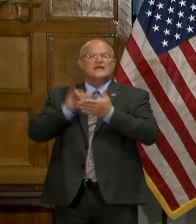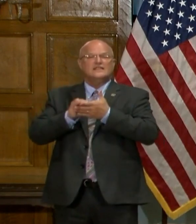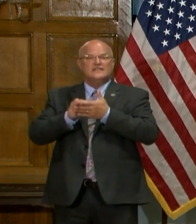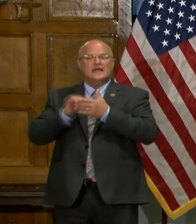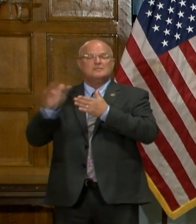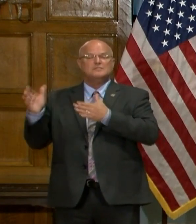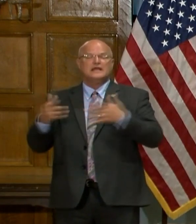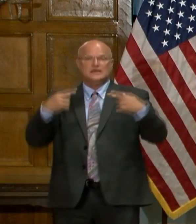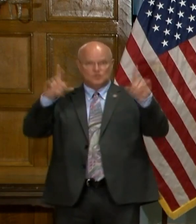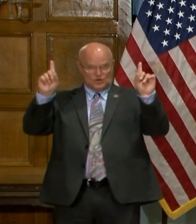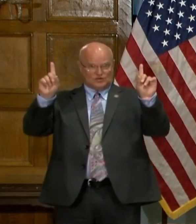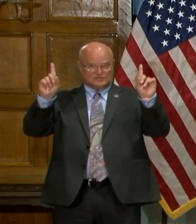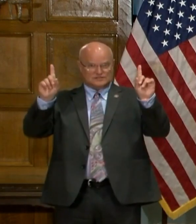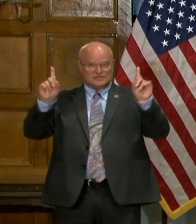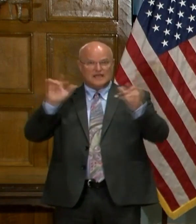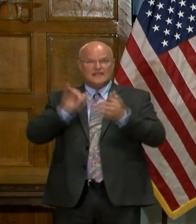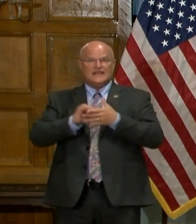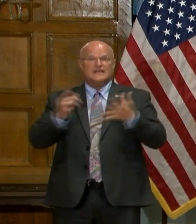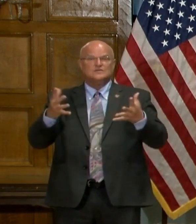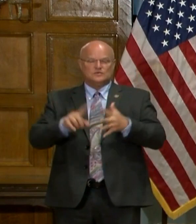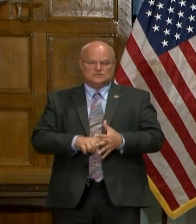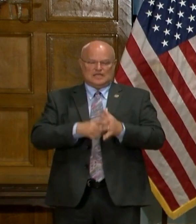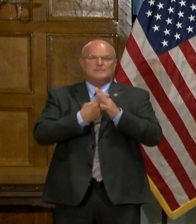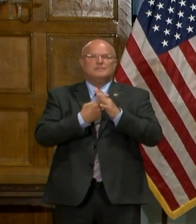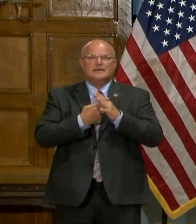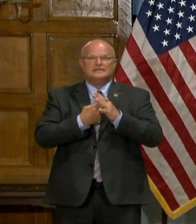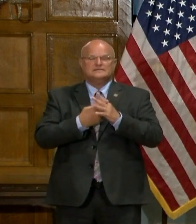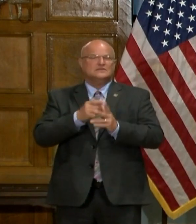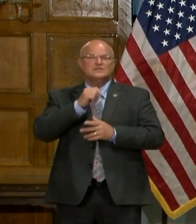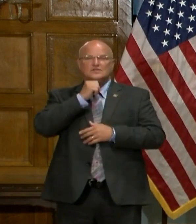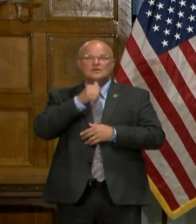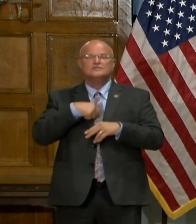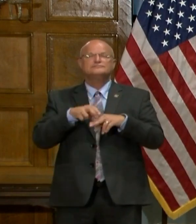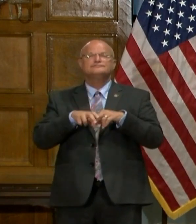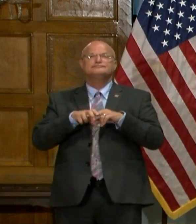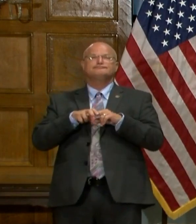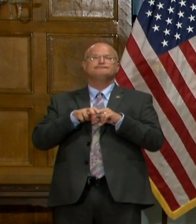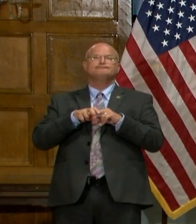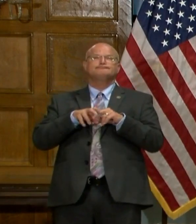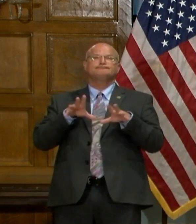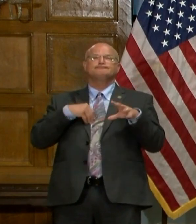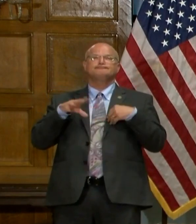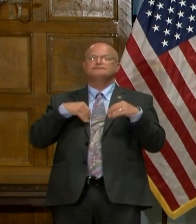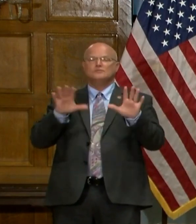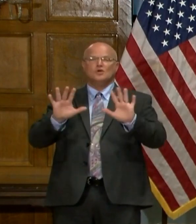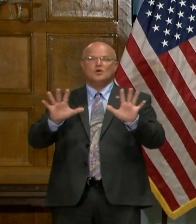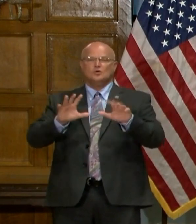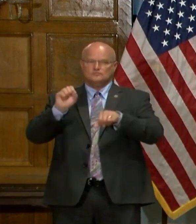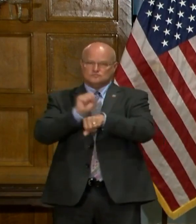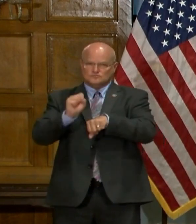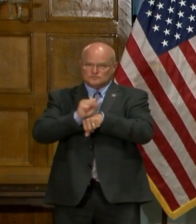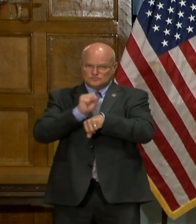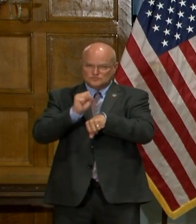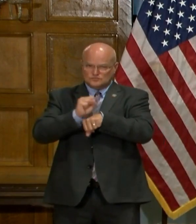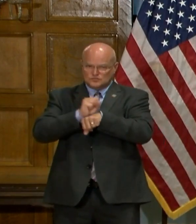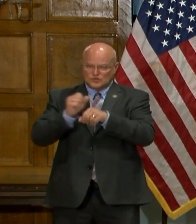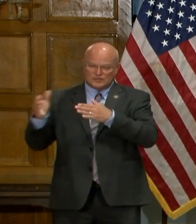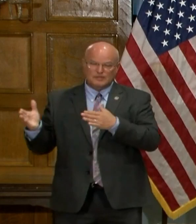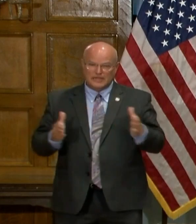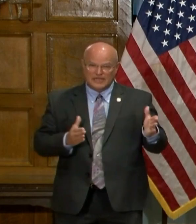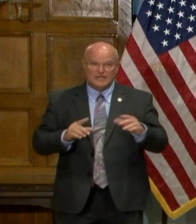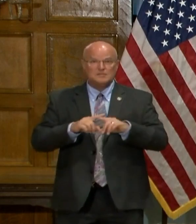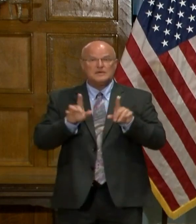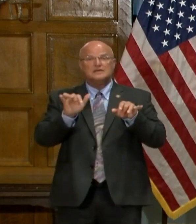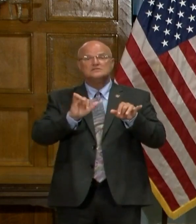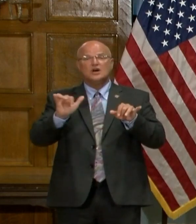strategy works. And so that's what you implement. So you don't just lay back and take it, you implement that strategy. But it's